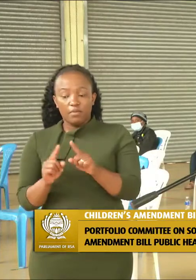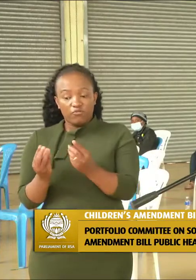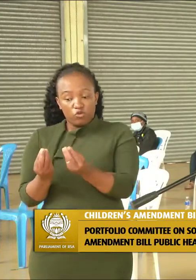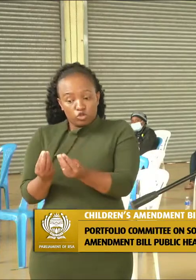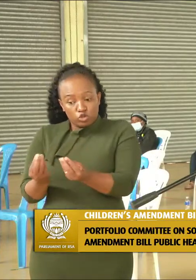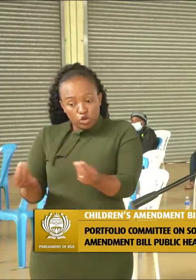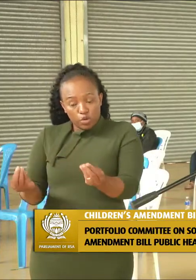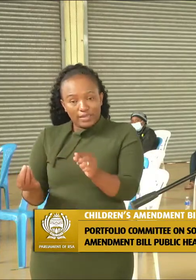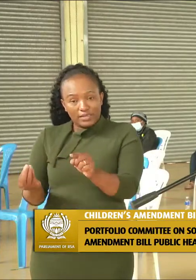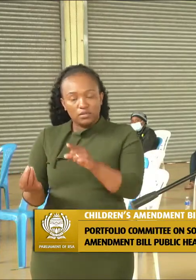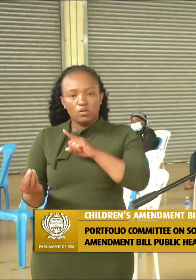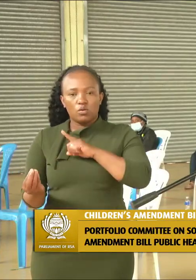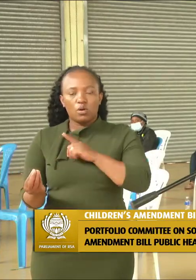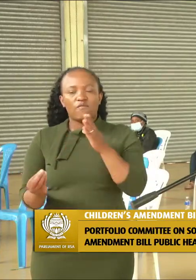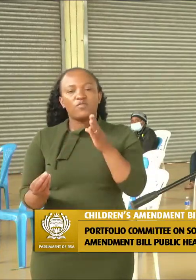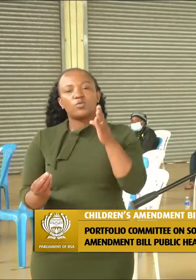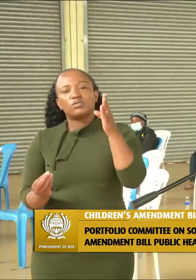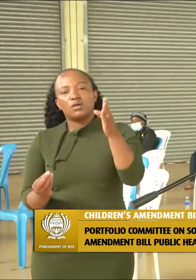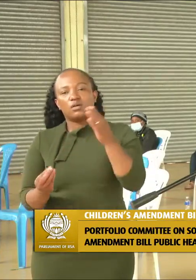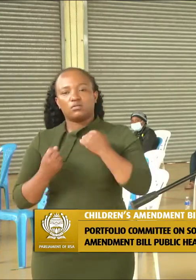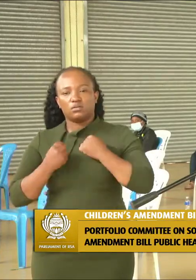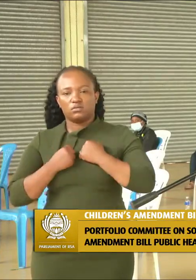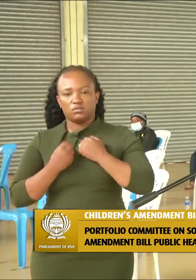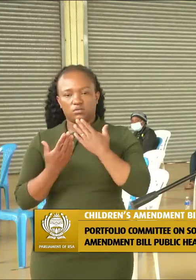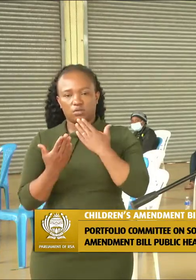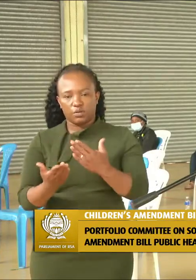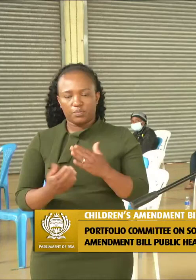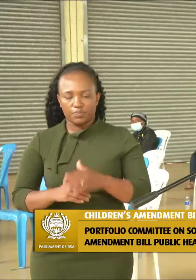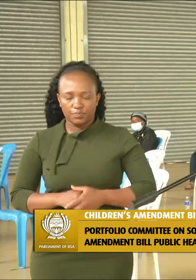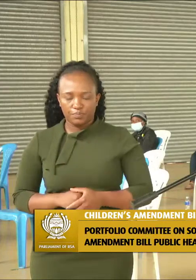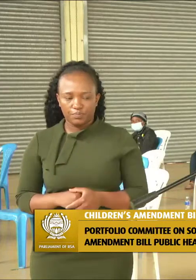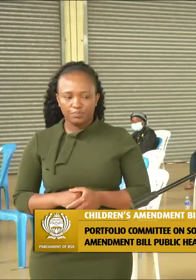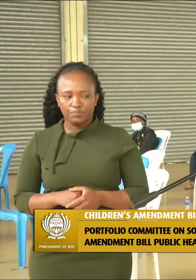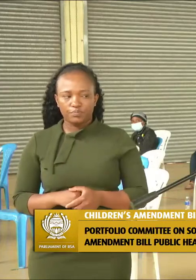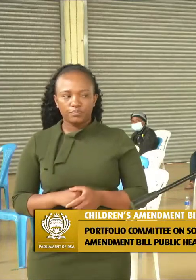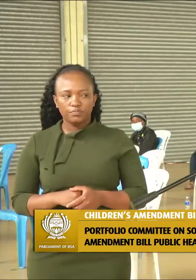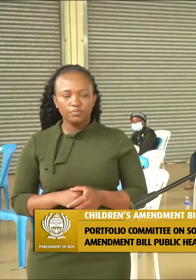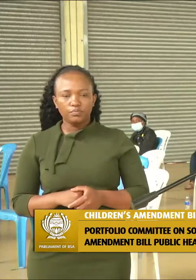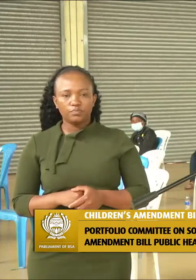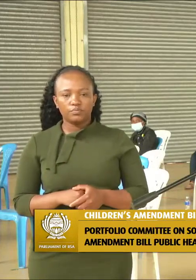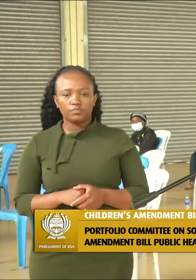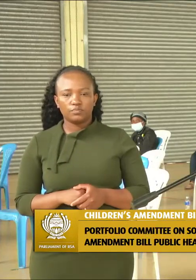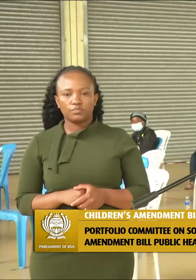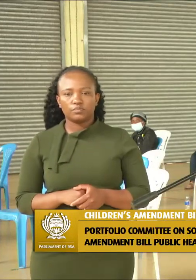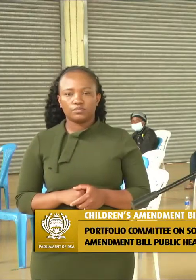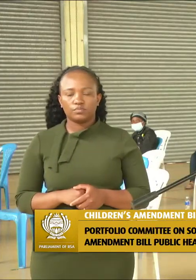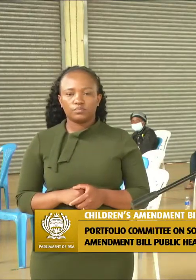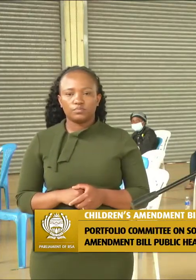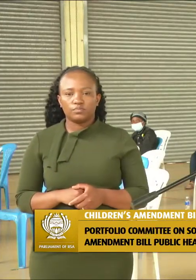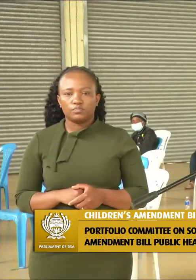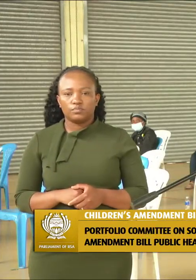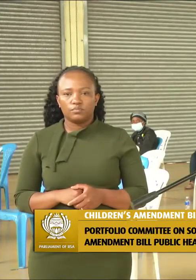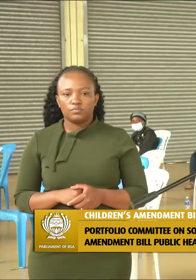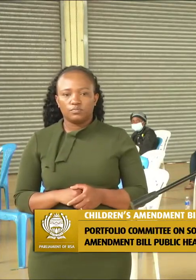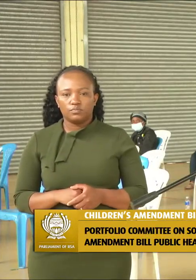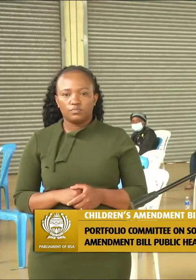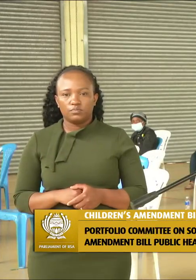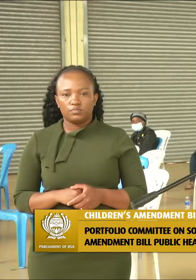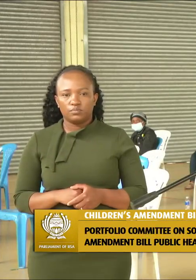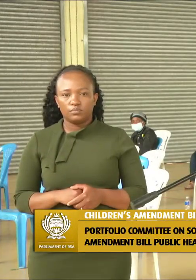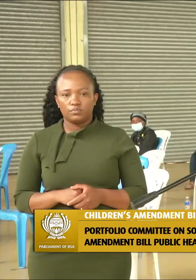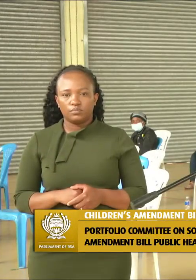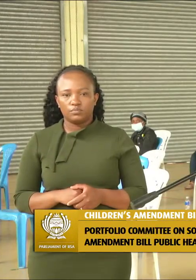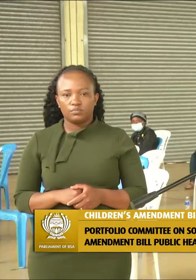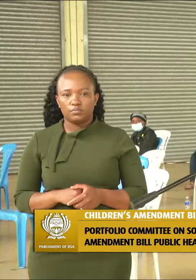for they are the future generation. Thank you. Ngakho ngiyacela ukuthi lolu hlelo luke licabangele